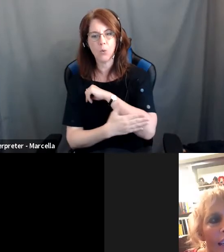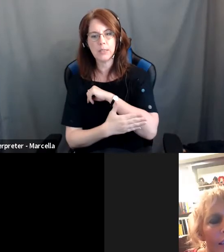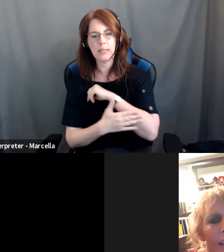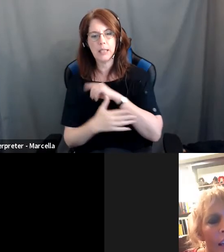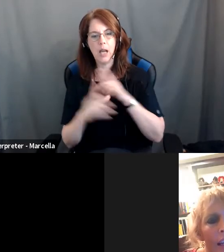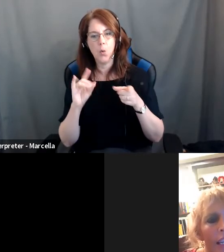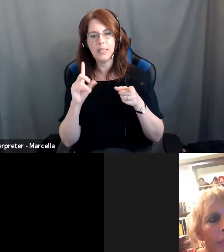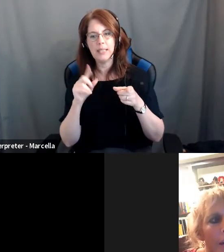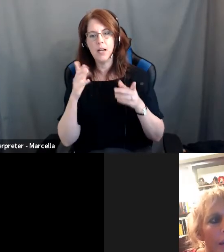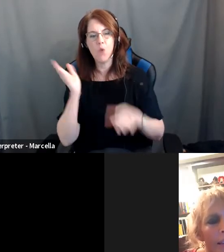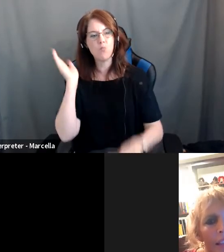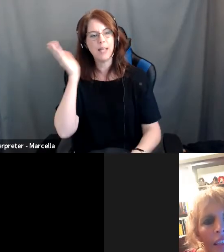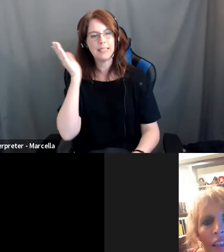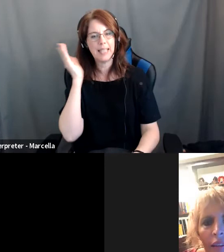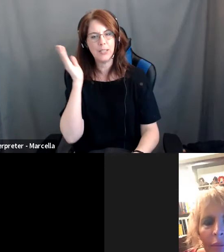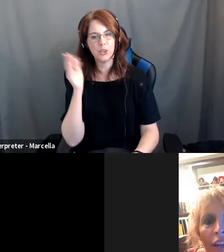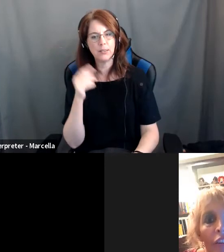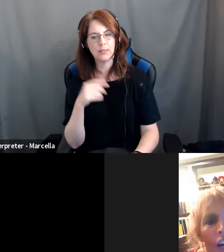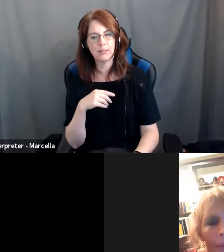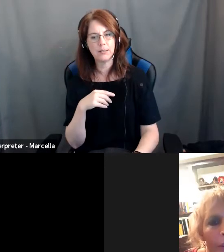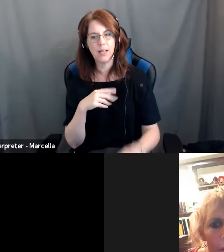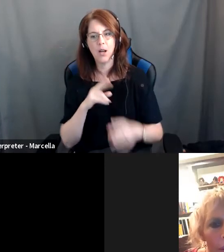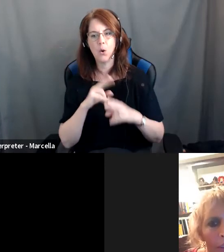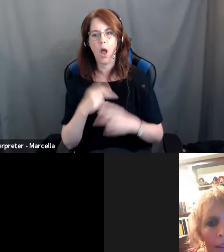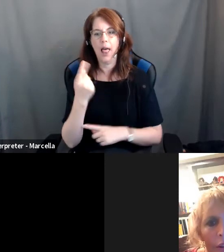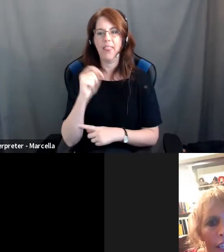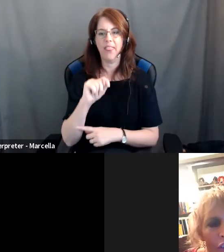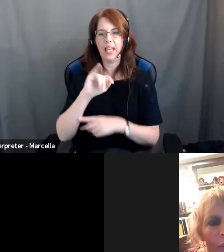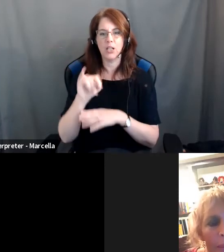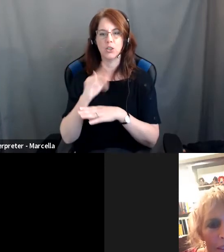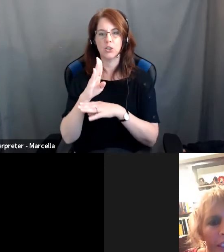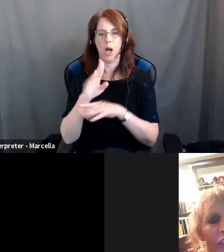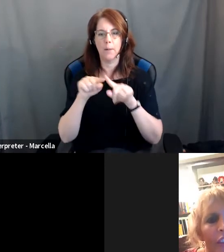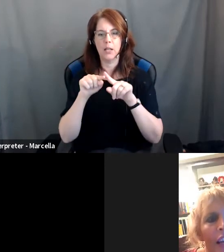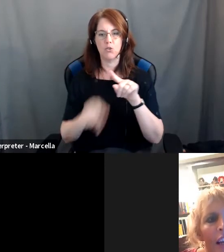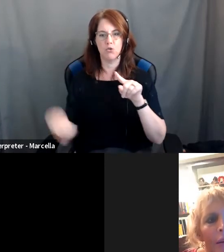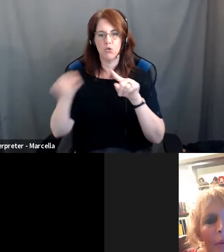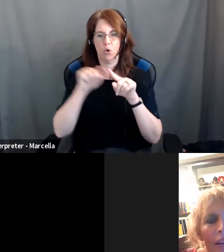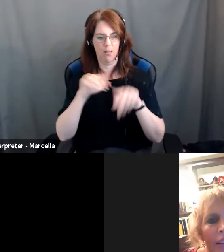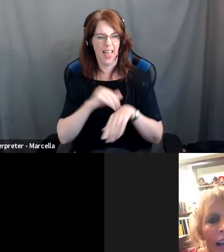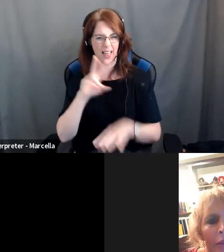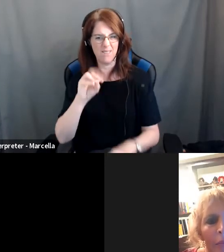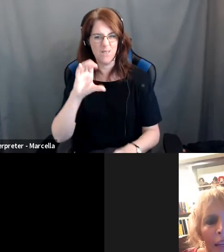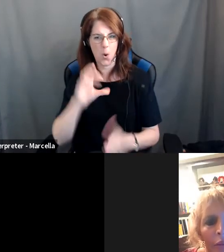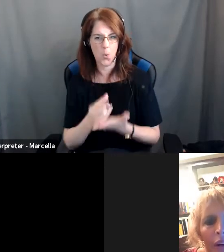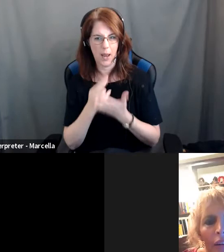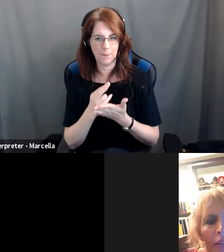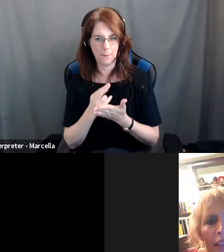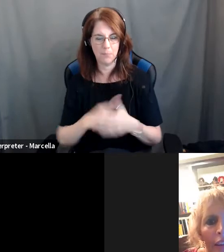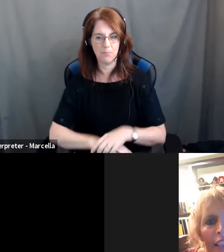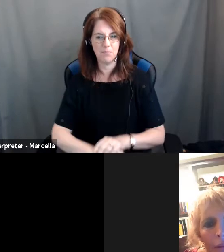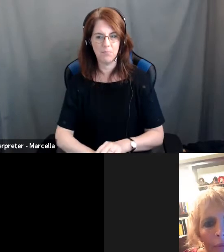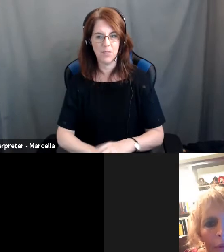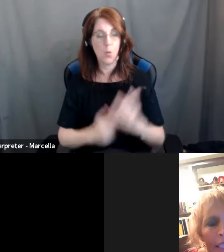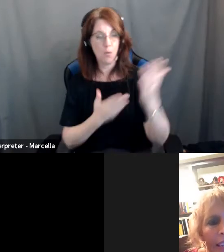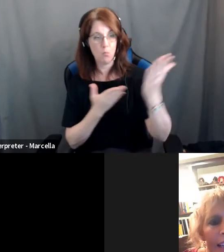presentation, and it was it was called the Job Circle. It was at vocational rehabilitation. We brought that back to our